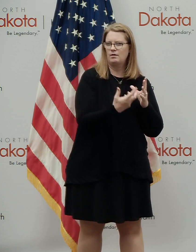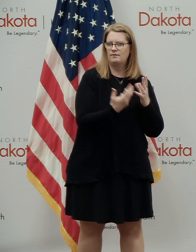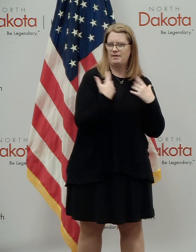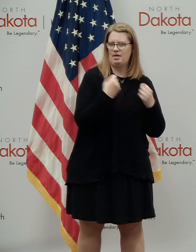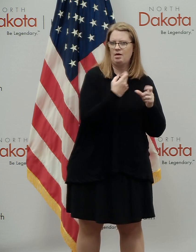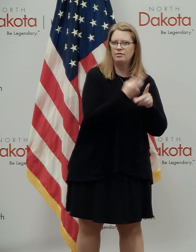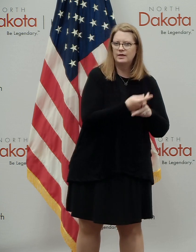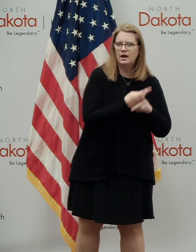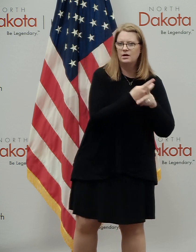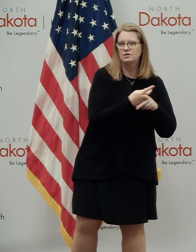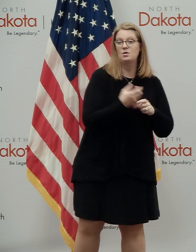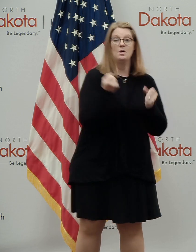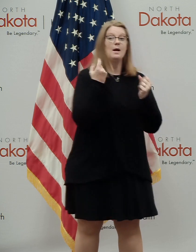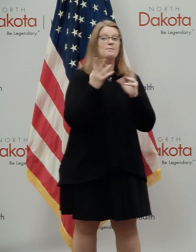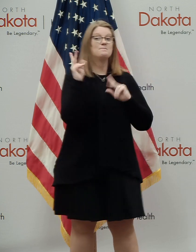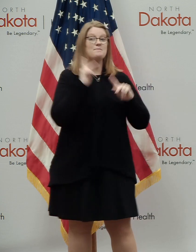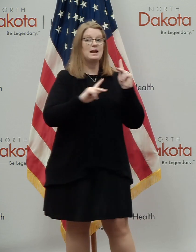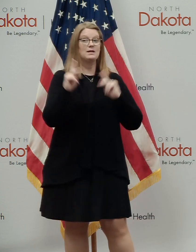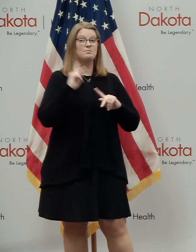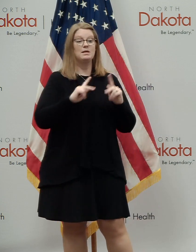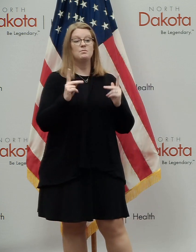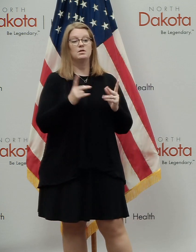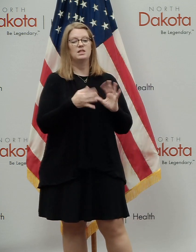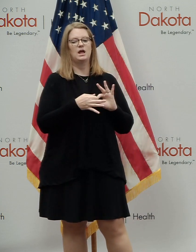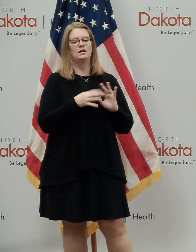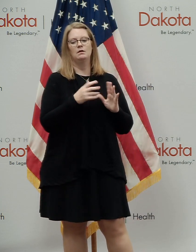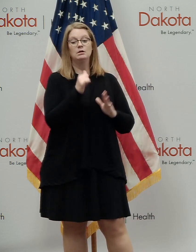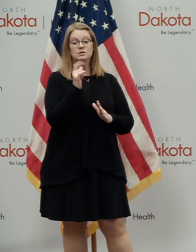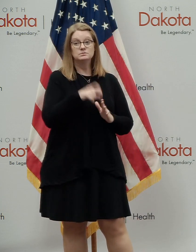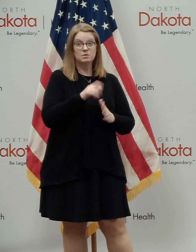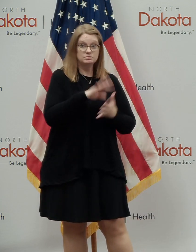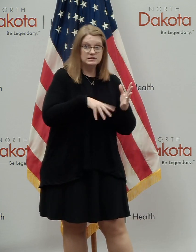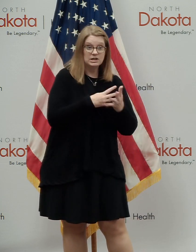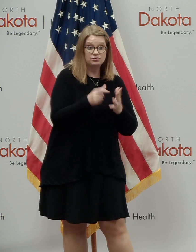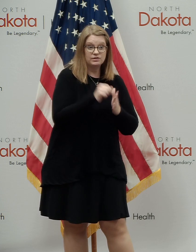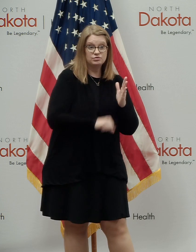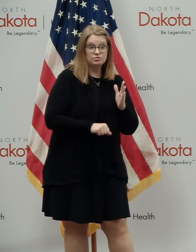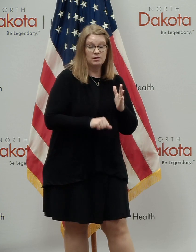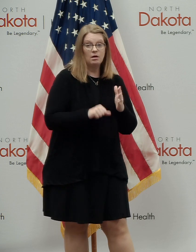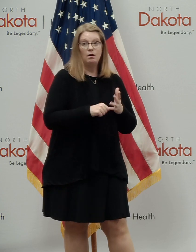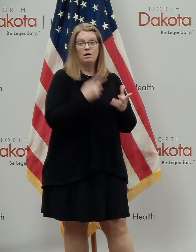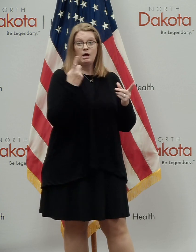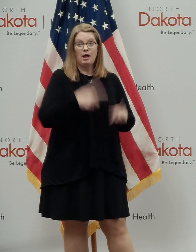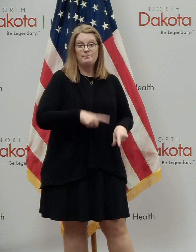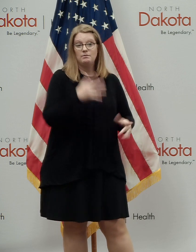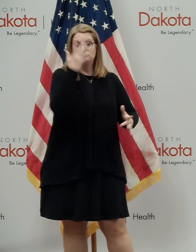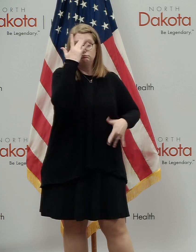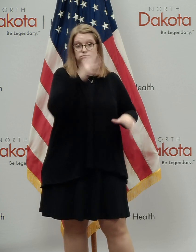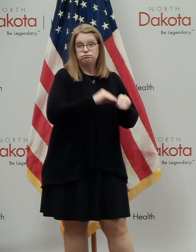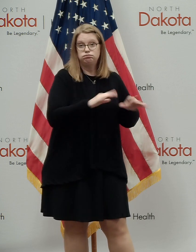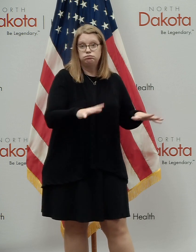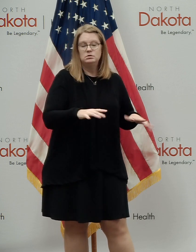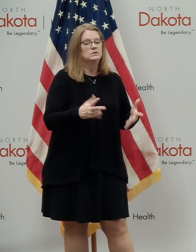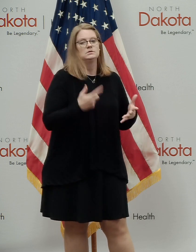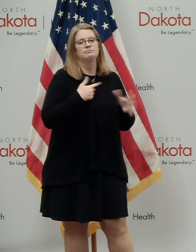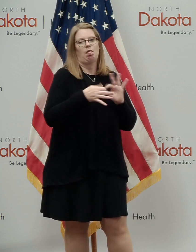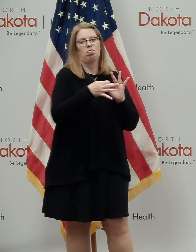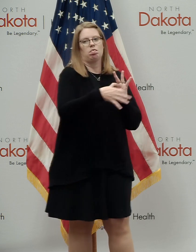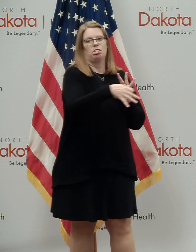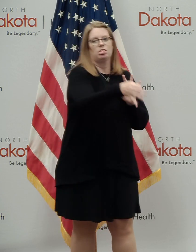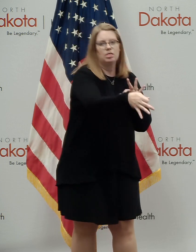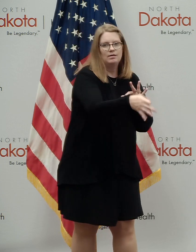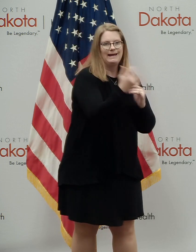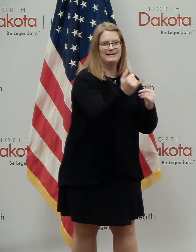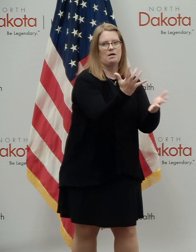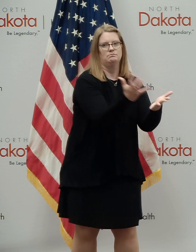summer. In fact, it probably lasted for some people throughout summer. However, I think it's important as we look at